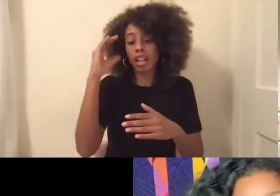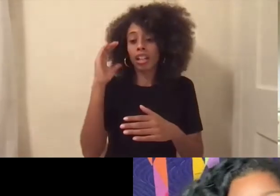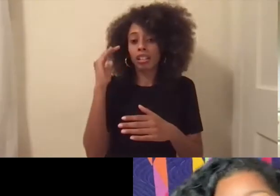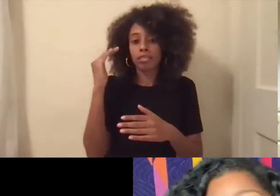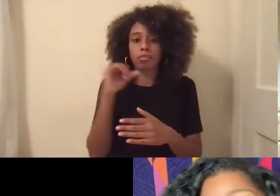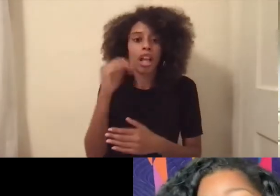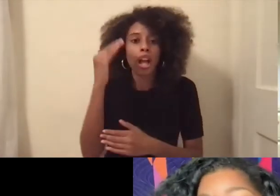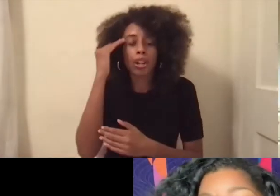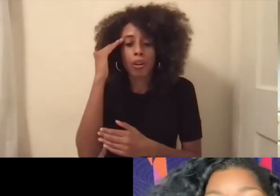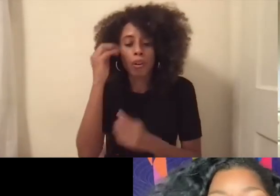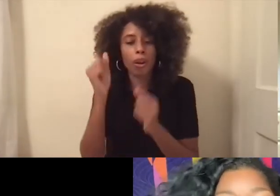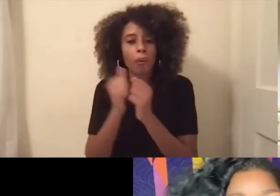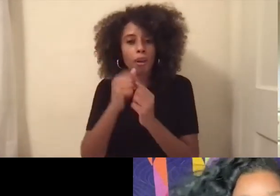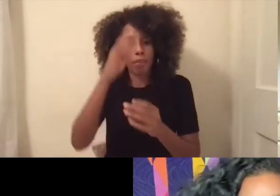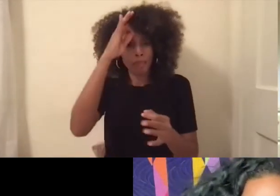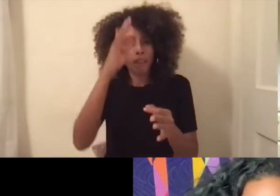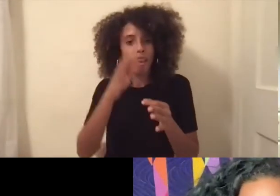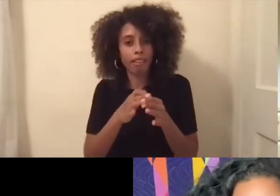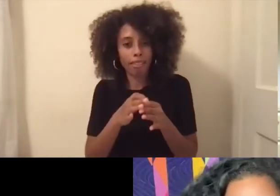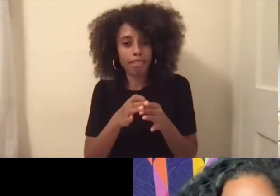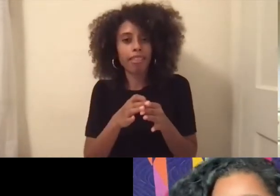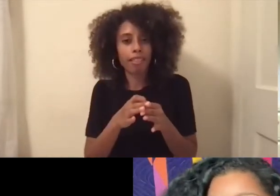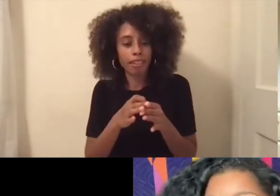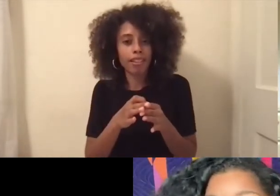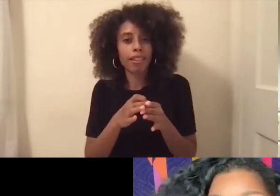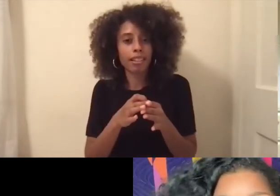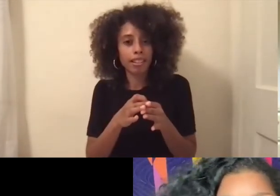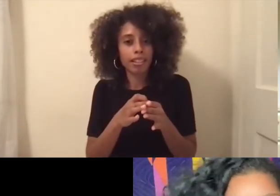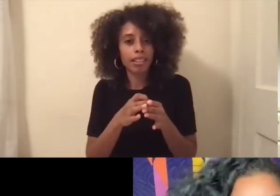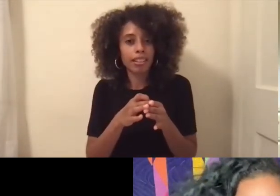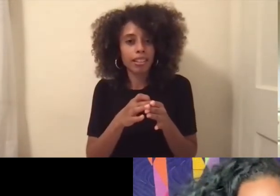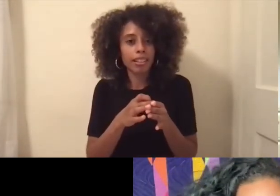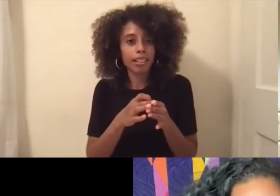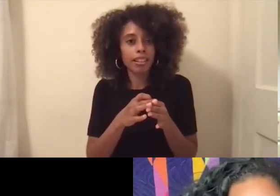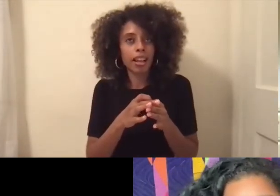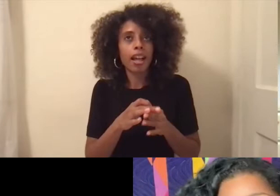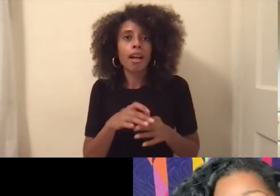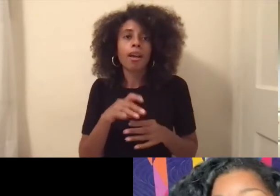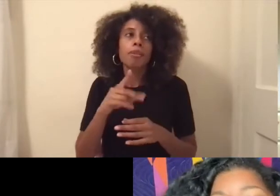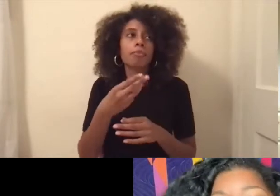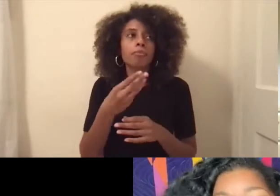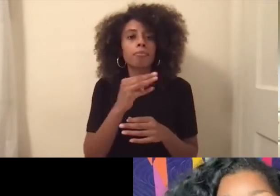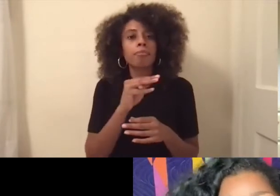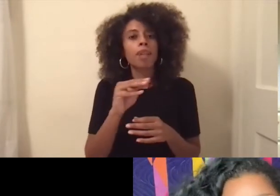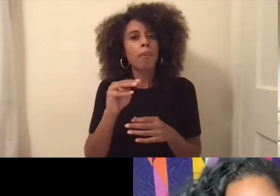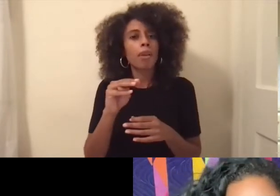Radical wholeness, humming as a means of self-soothing.